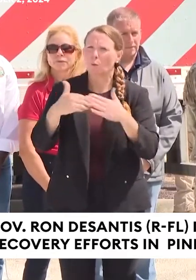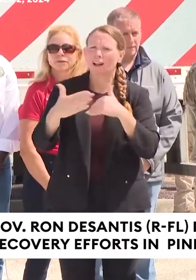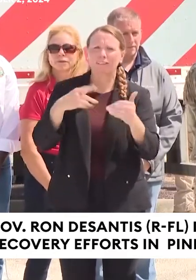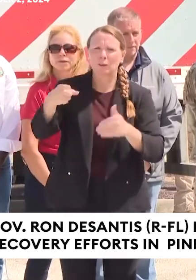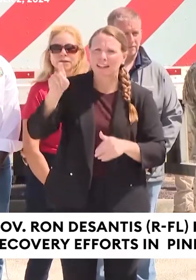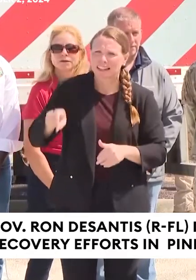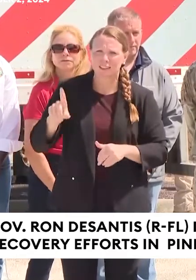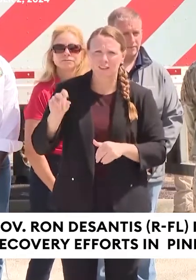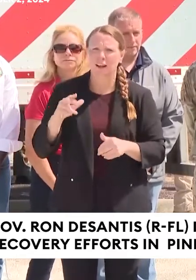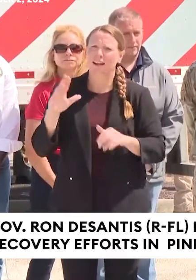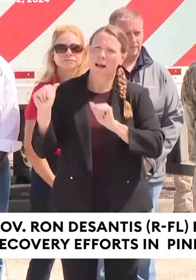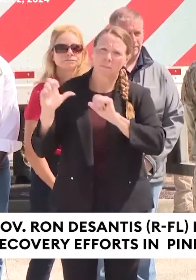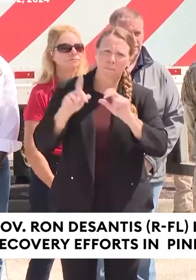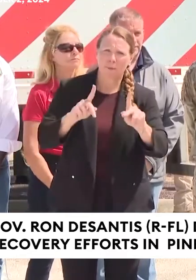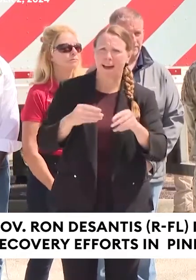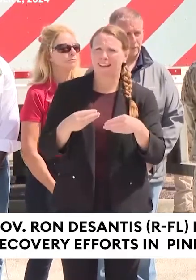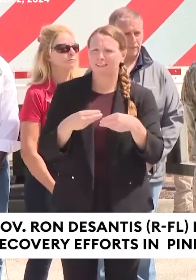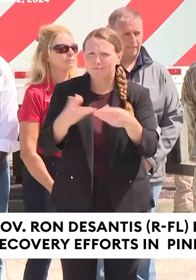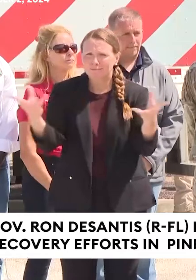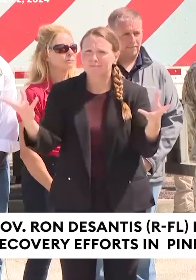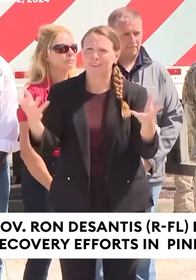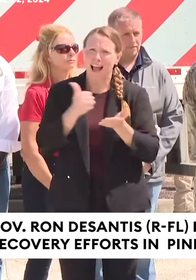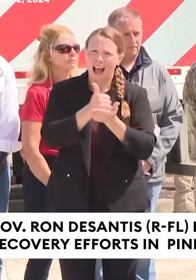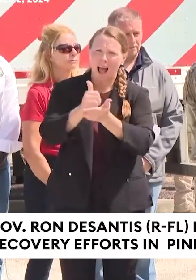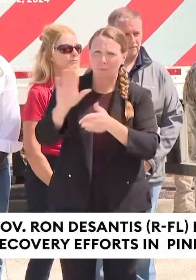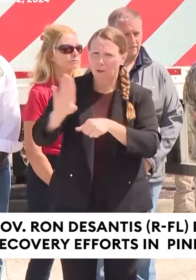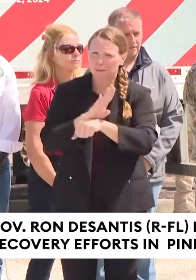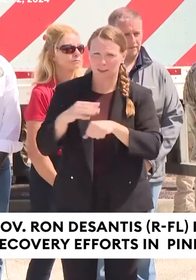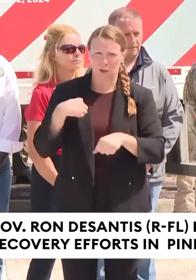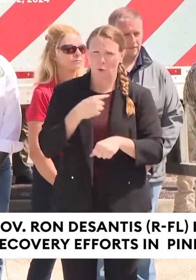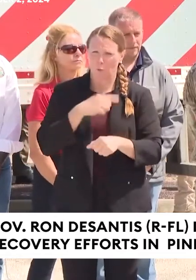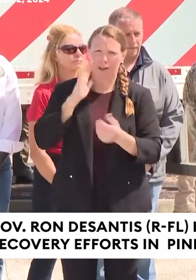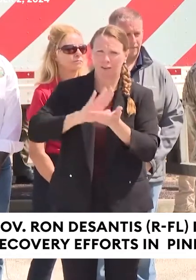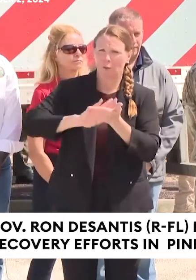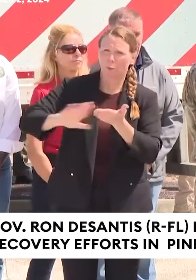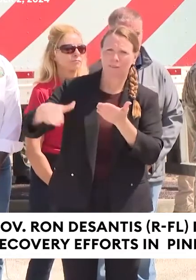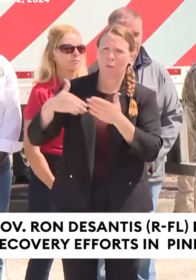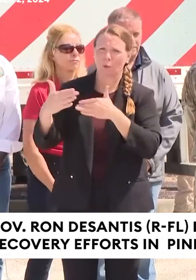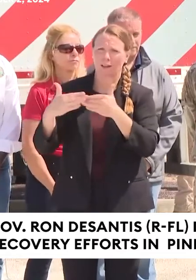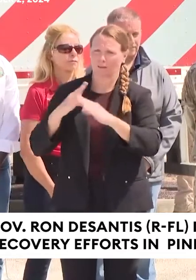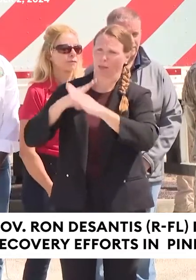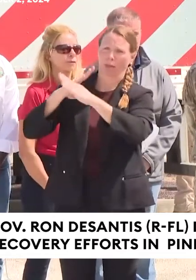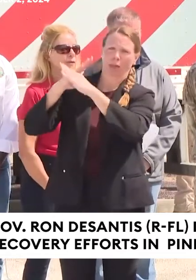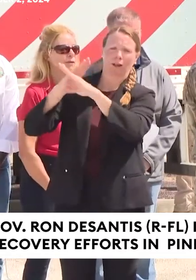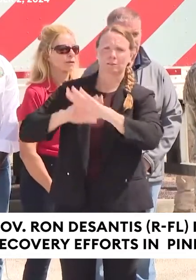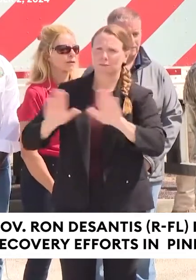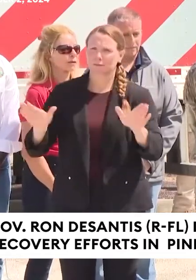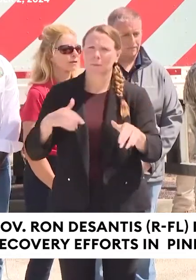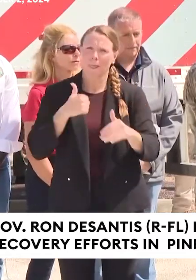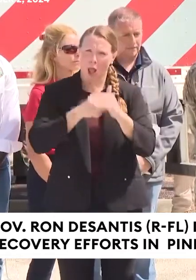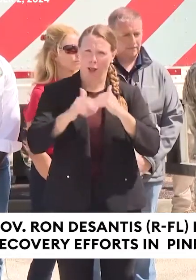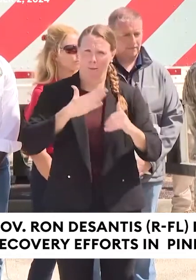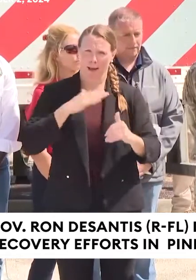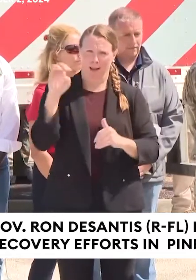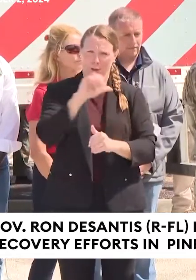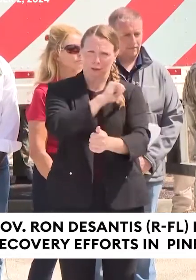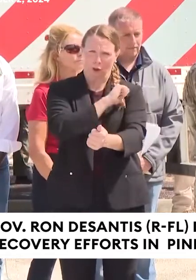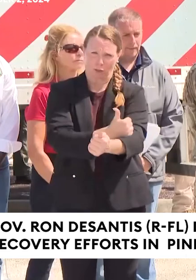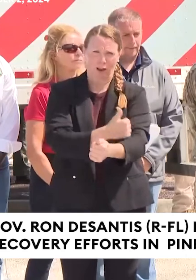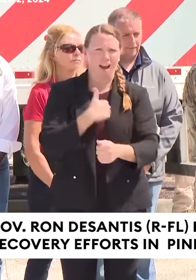your feet. And so we'll clear whatever roadblocks are there under my emergency authority. And I know if we have